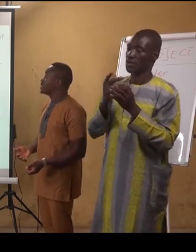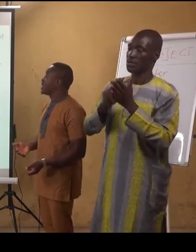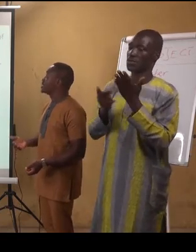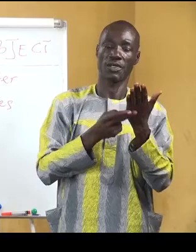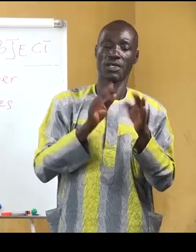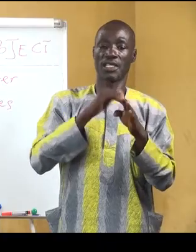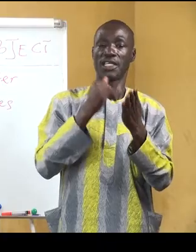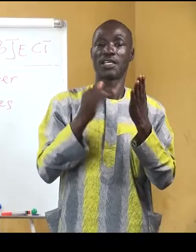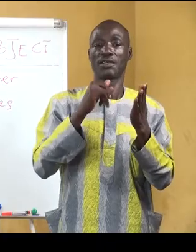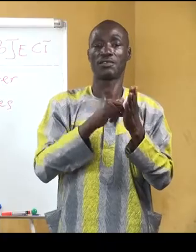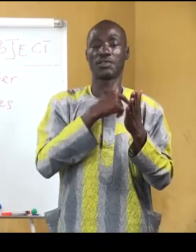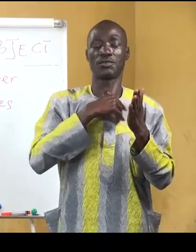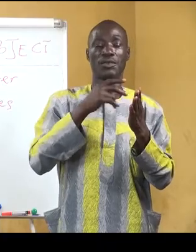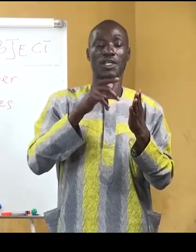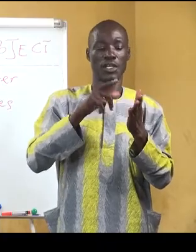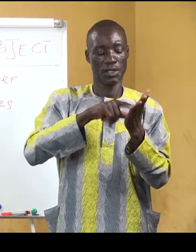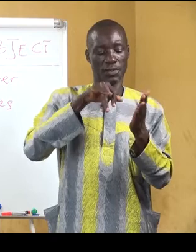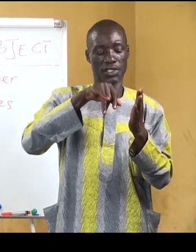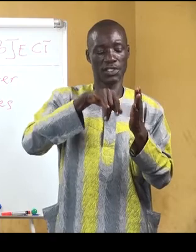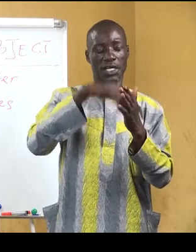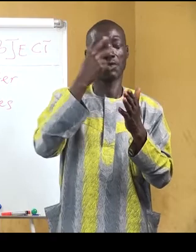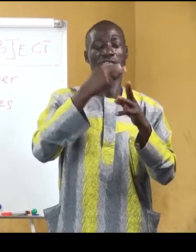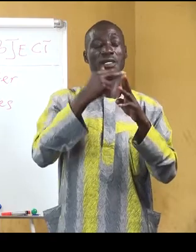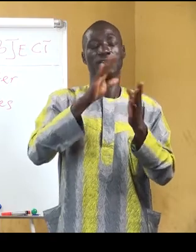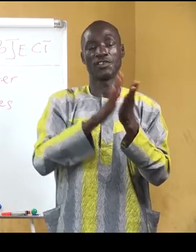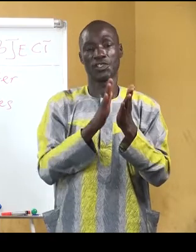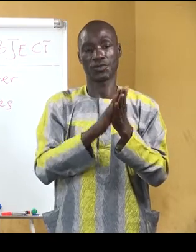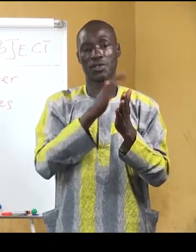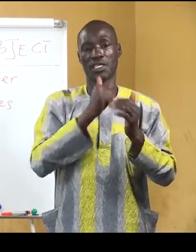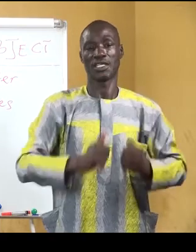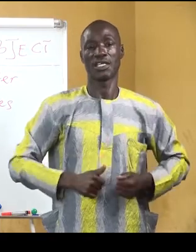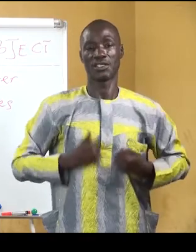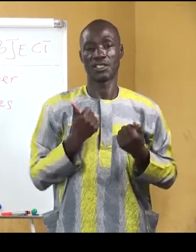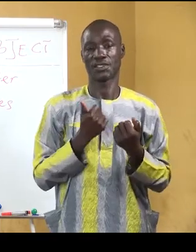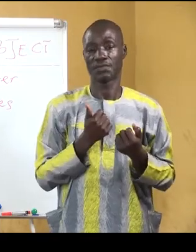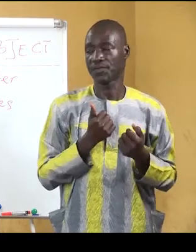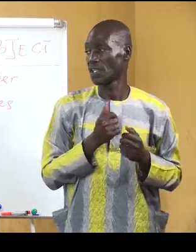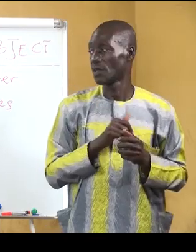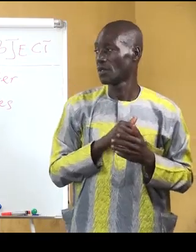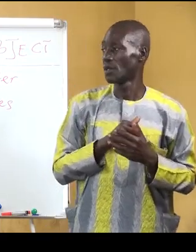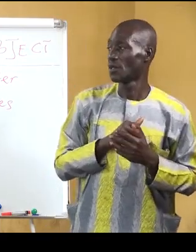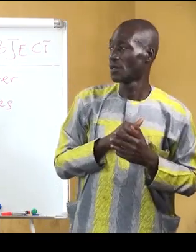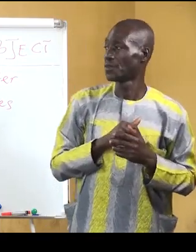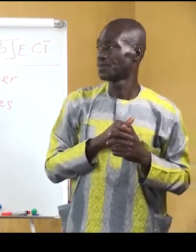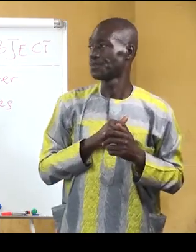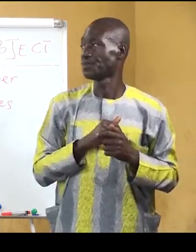end of the day, we're able to print out the name of a school and what? The address.